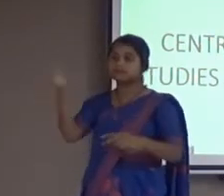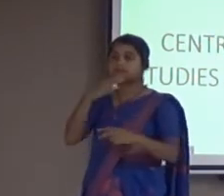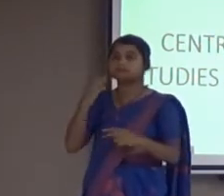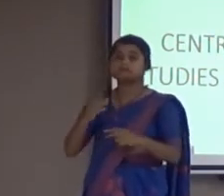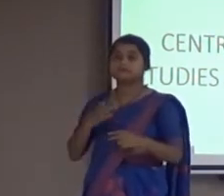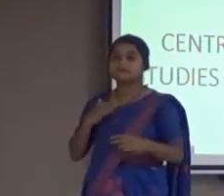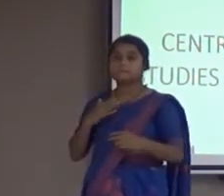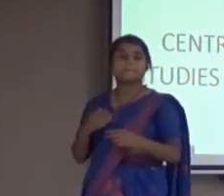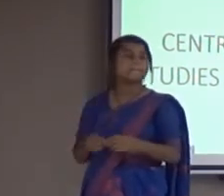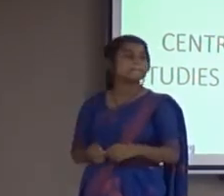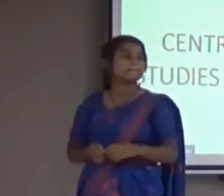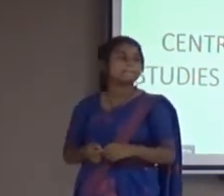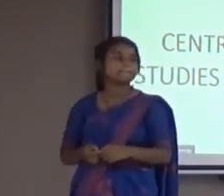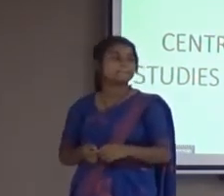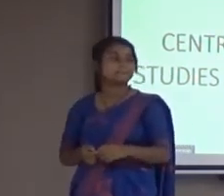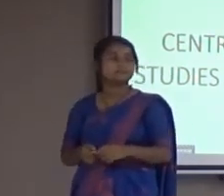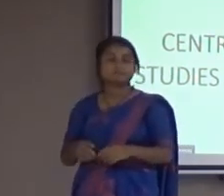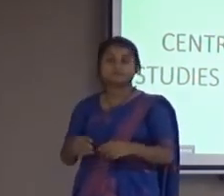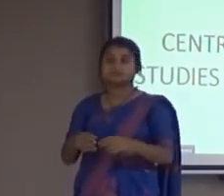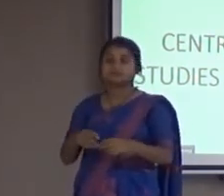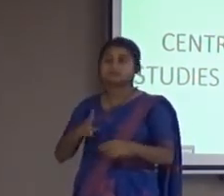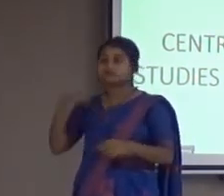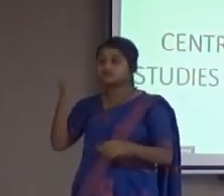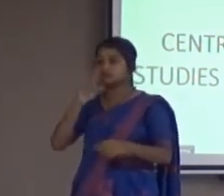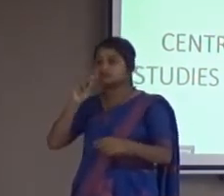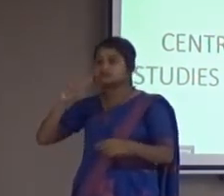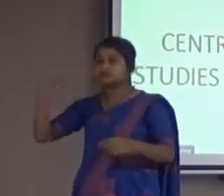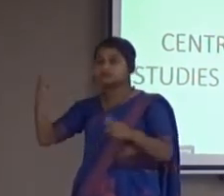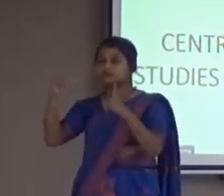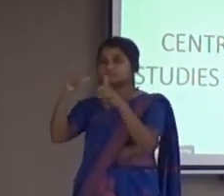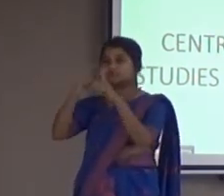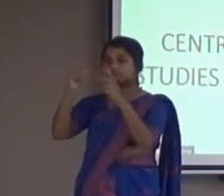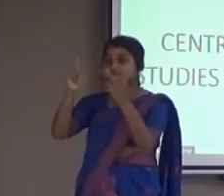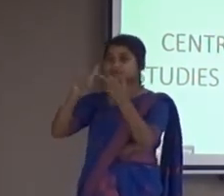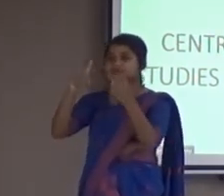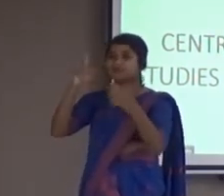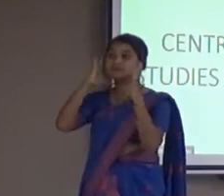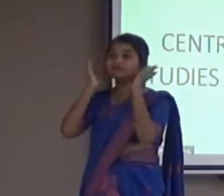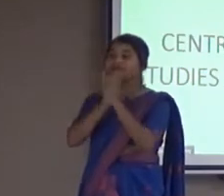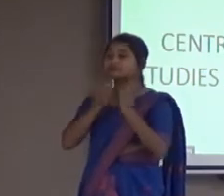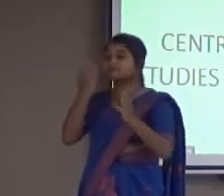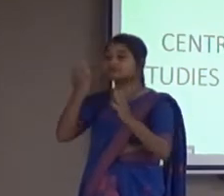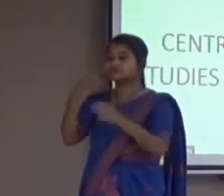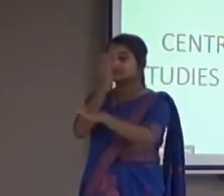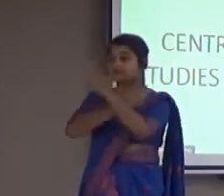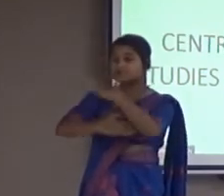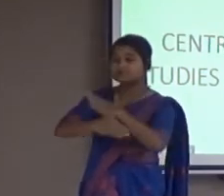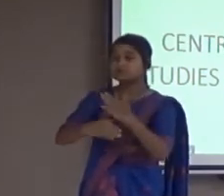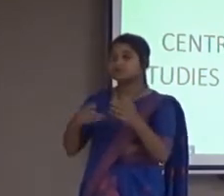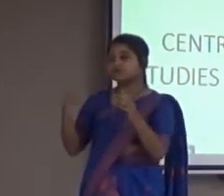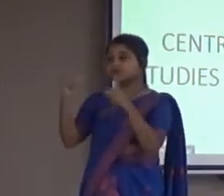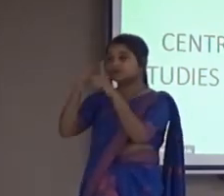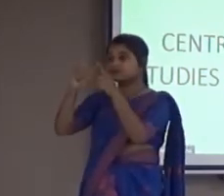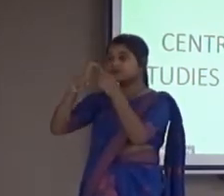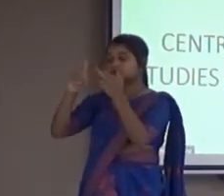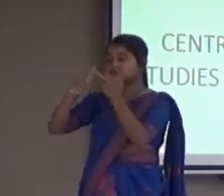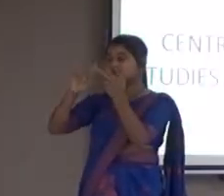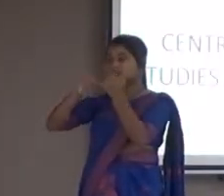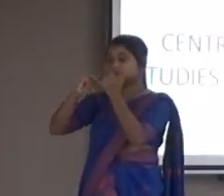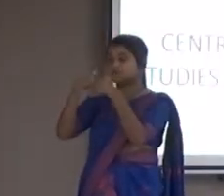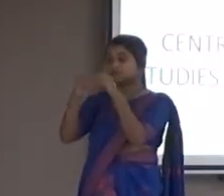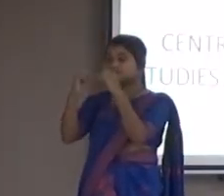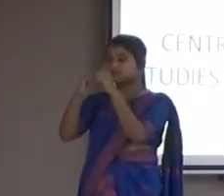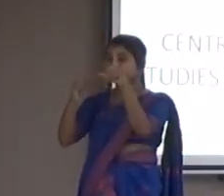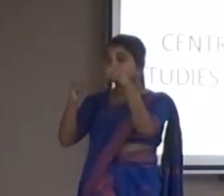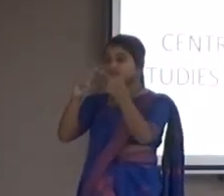our politics around language, whether it is a Divyanga, or disabled or handicapped, more important is to talk about or think